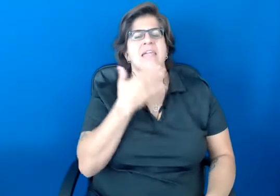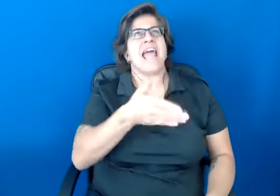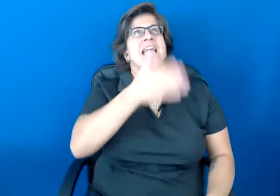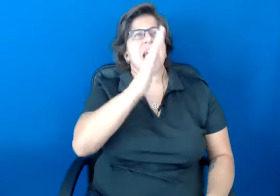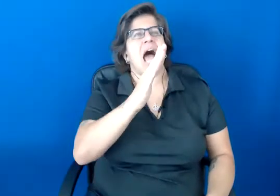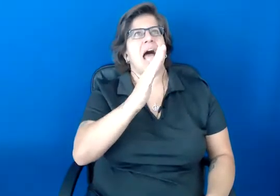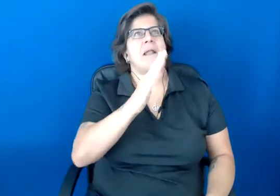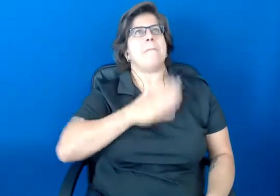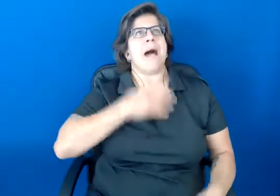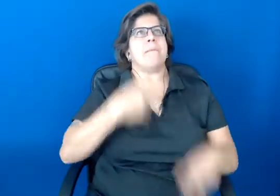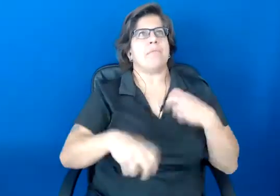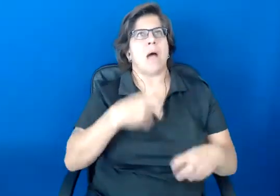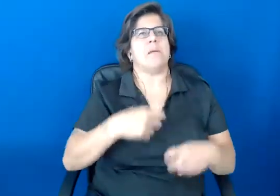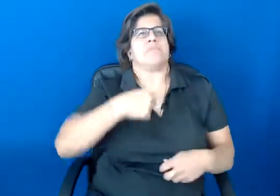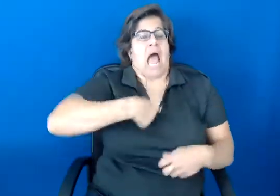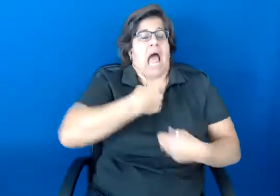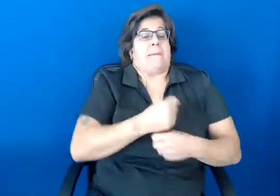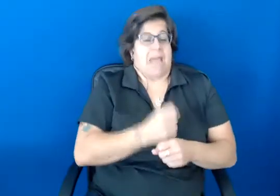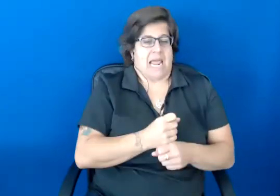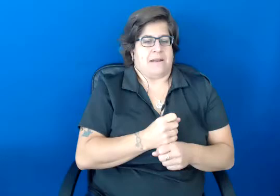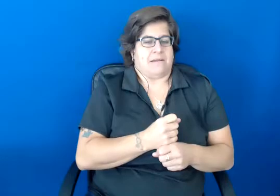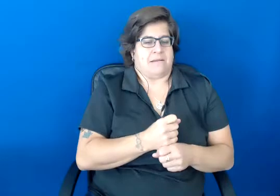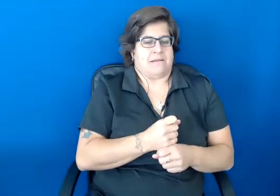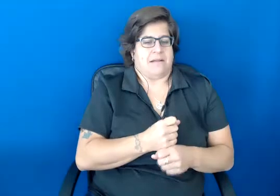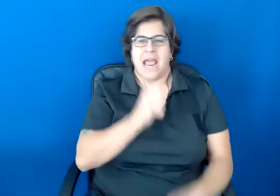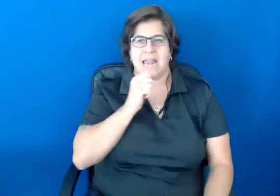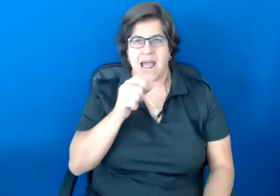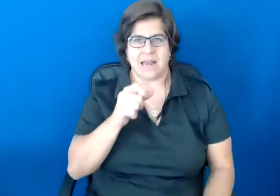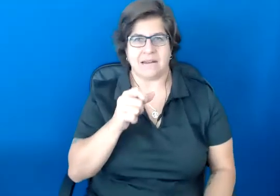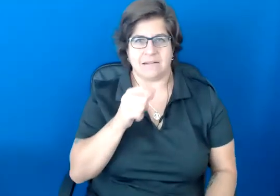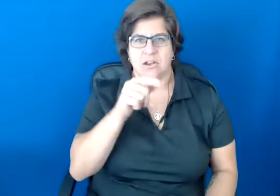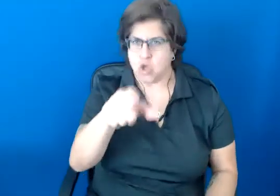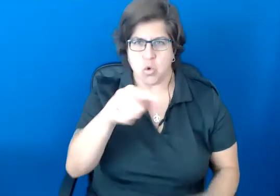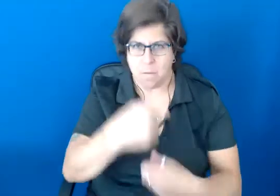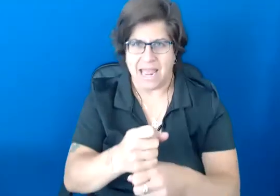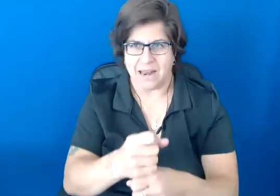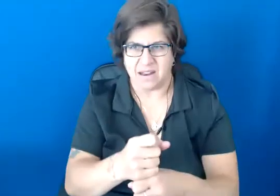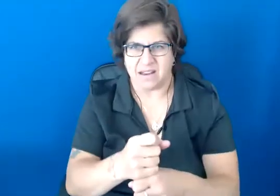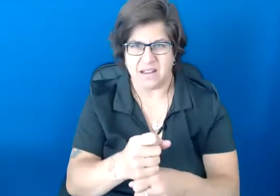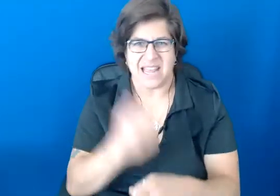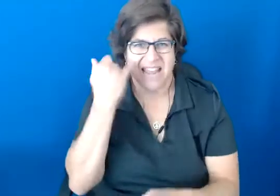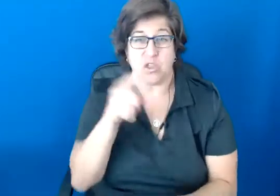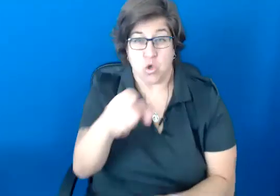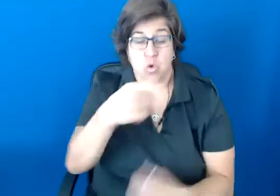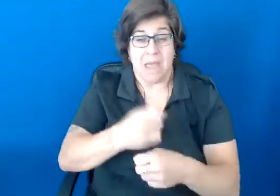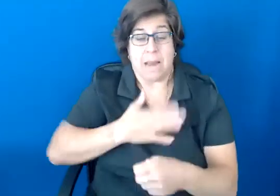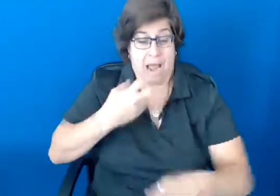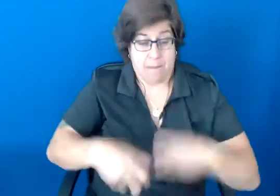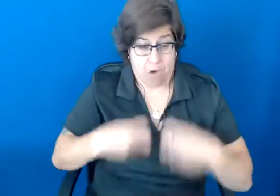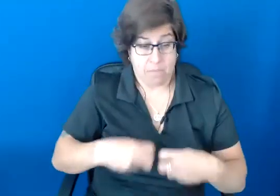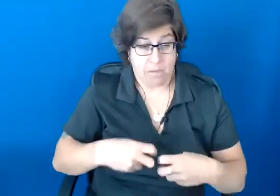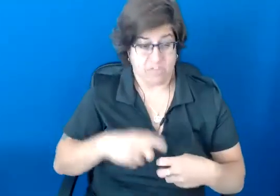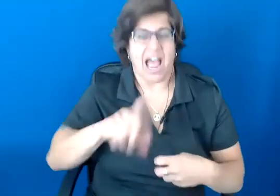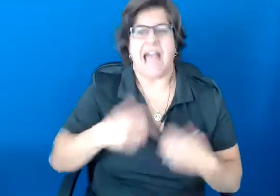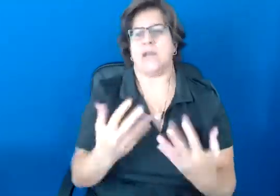were of your making, I'd have to wait for you to get better before I could get better. Nina got it really good. So you guys, thank you. Well, Polly, it